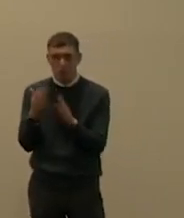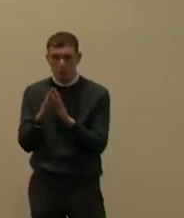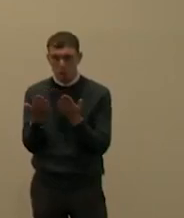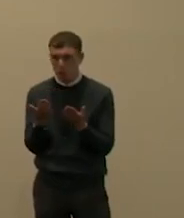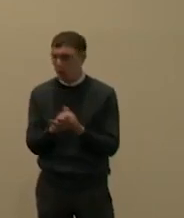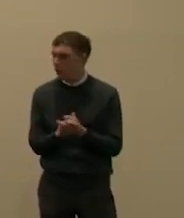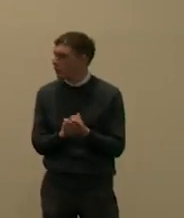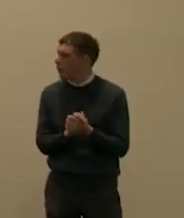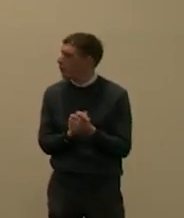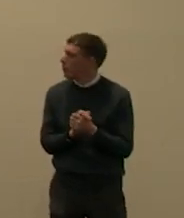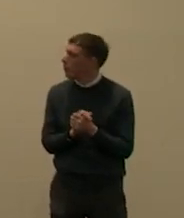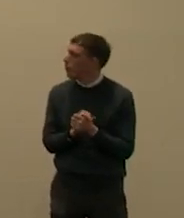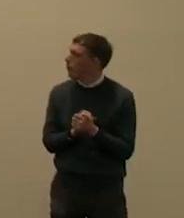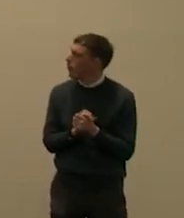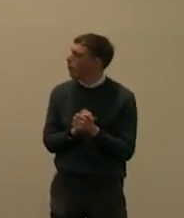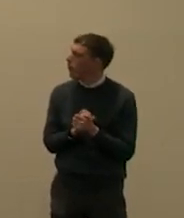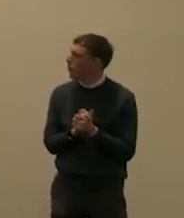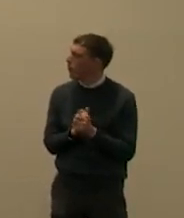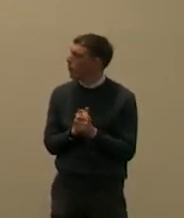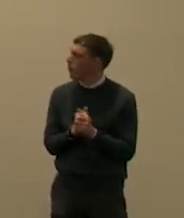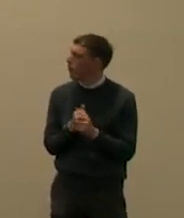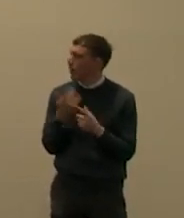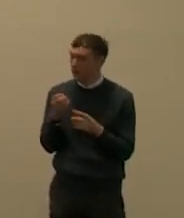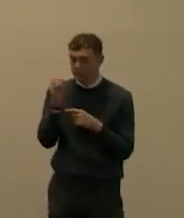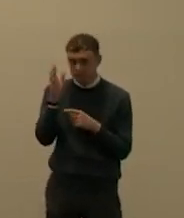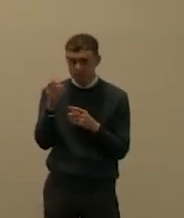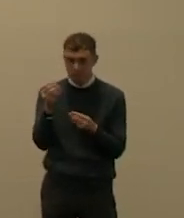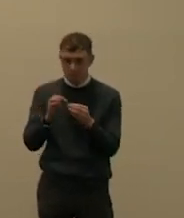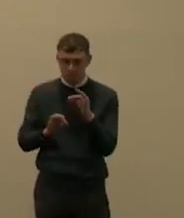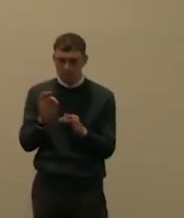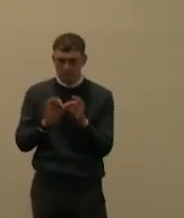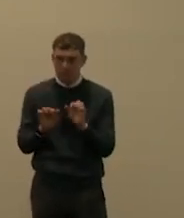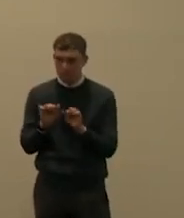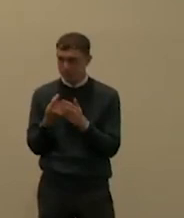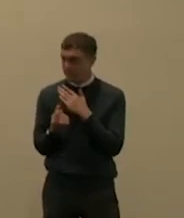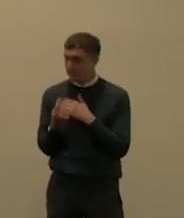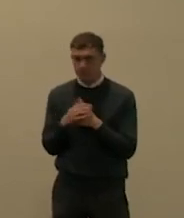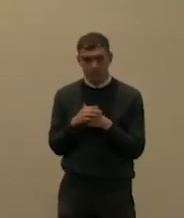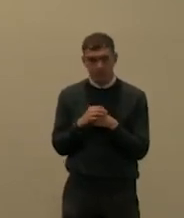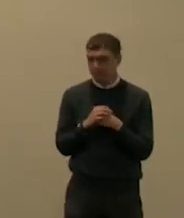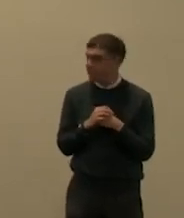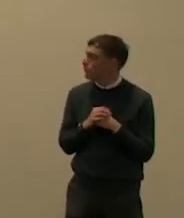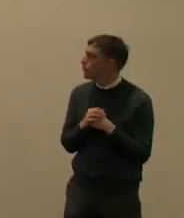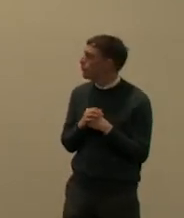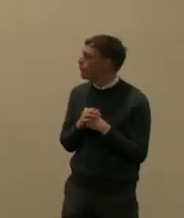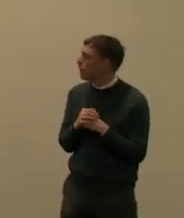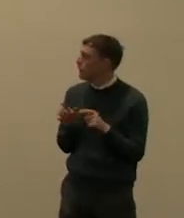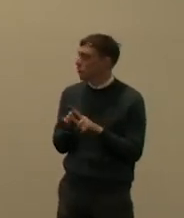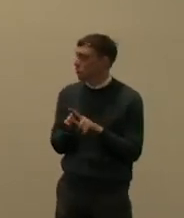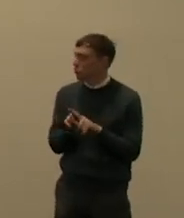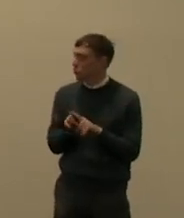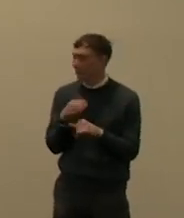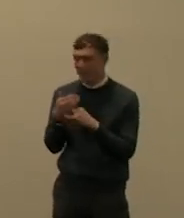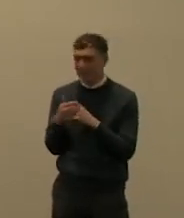So in this case, we can also export this configuration if you want. And at the end, we have also